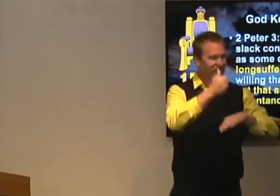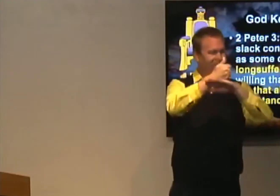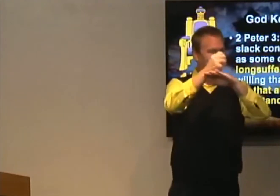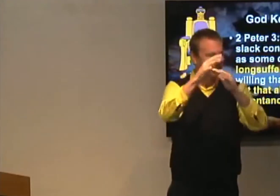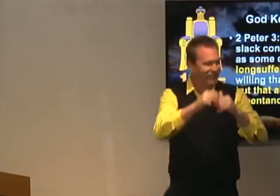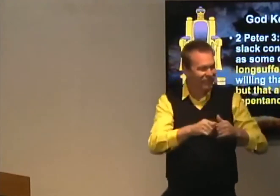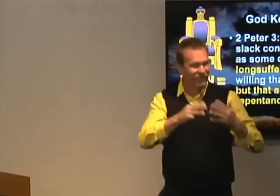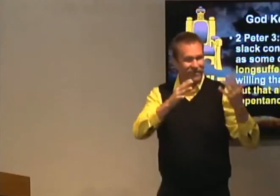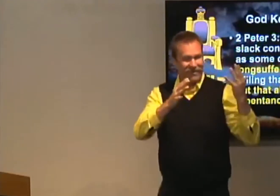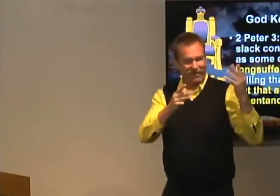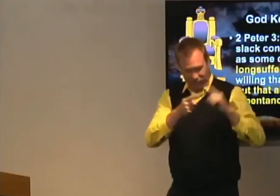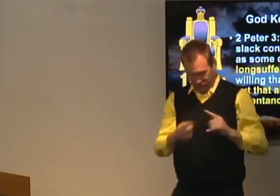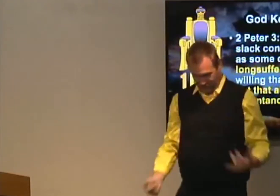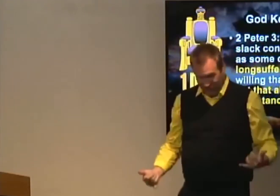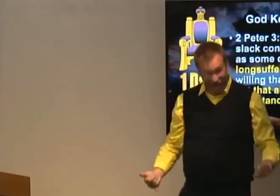And churches have been established